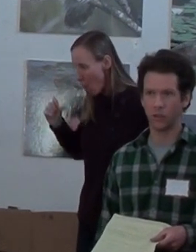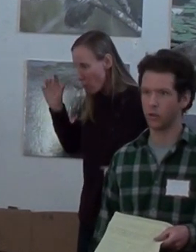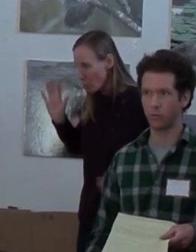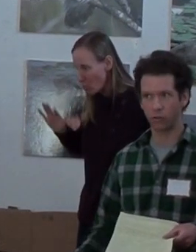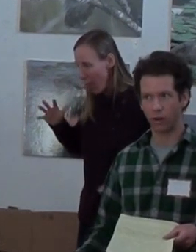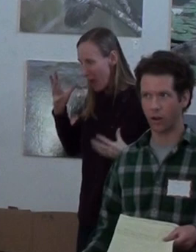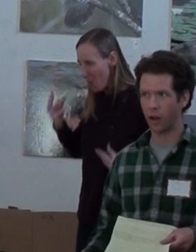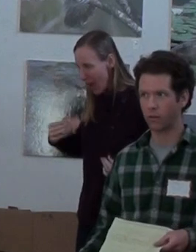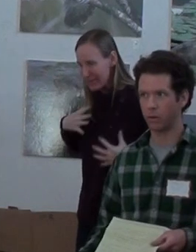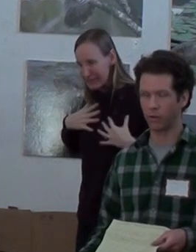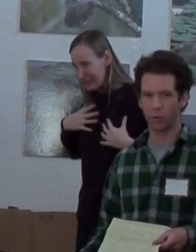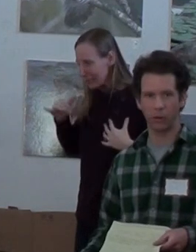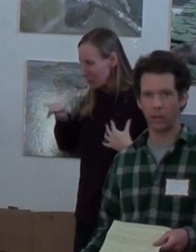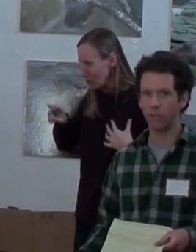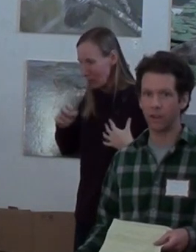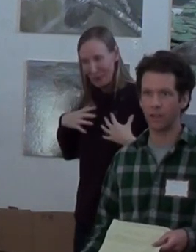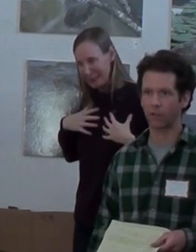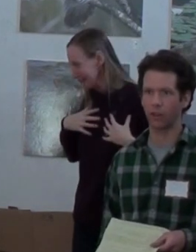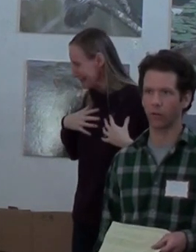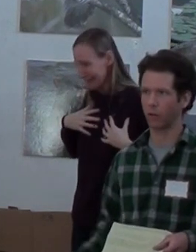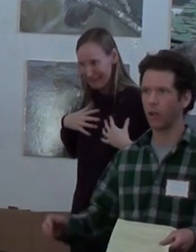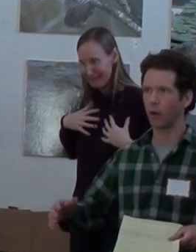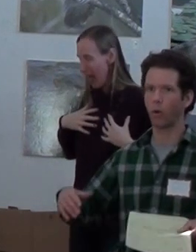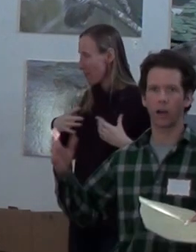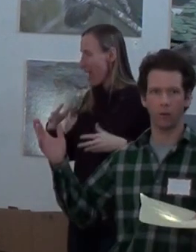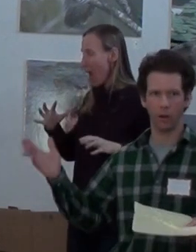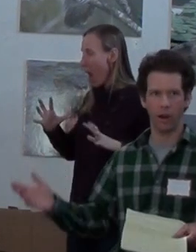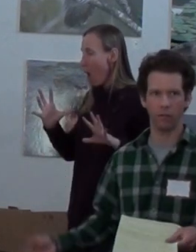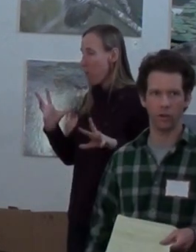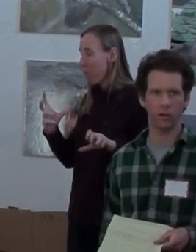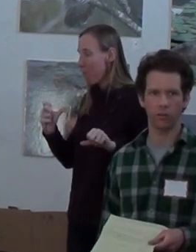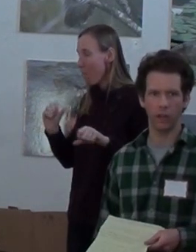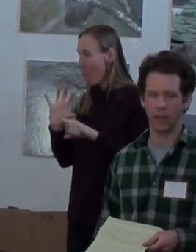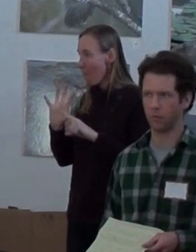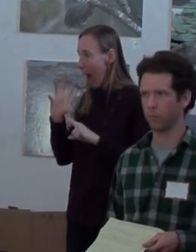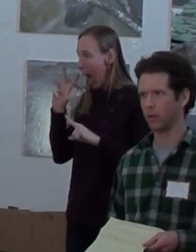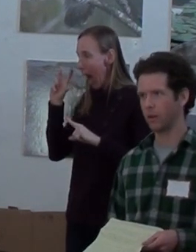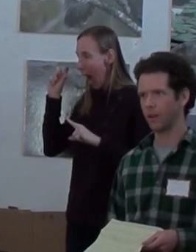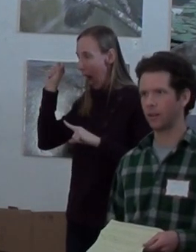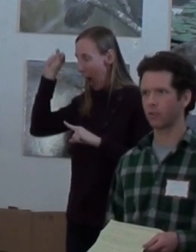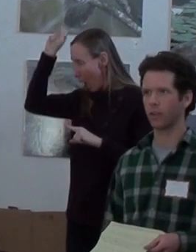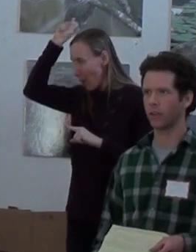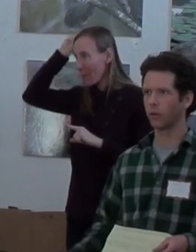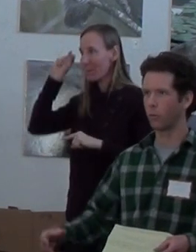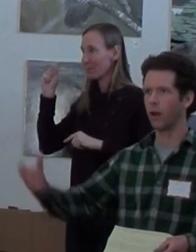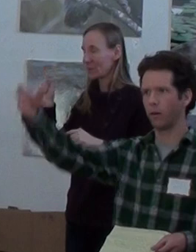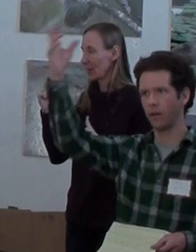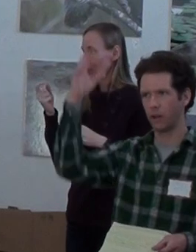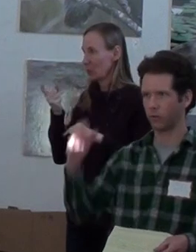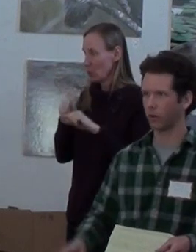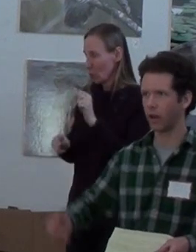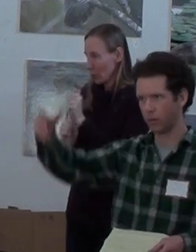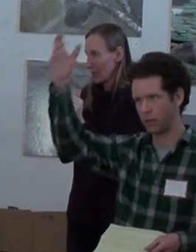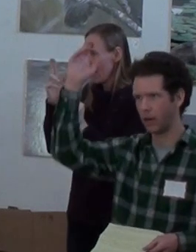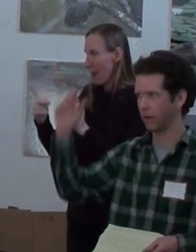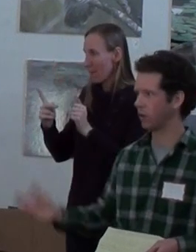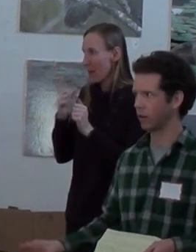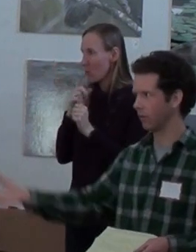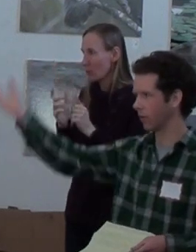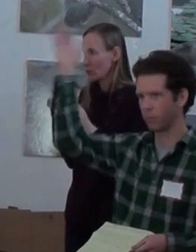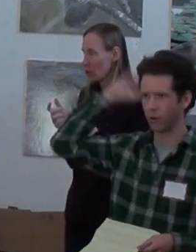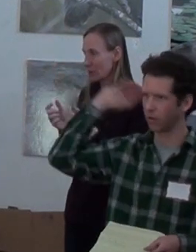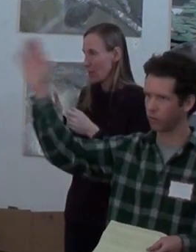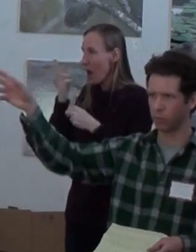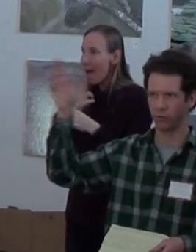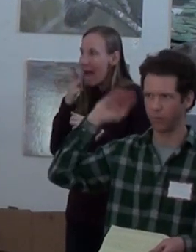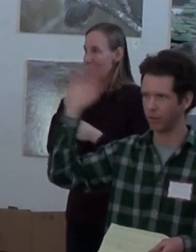wet. June started off to be a little bit iffy. Next thing you know, it was like a rocket went off and you couldn't stay ahead of them. And it's just like a little well of honey was under every beehive. You